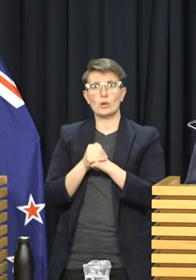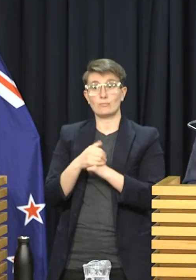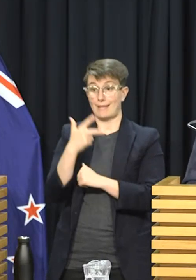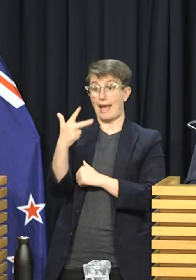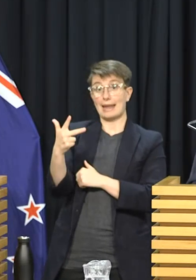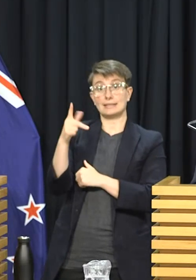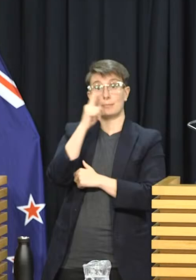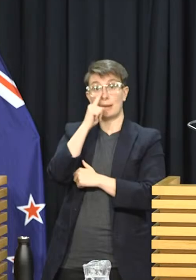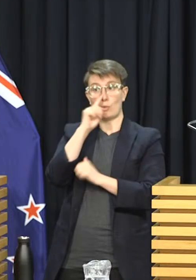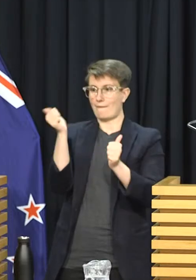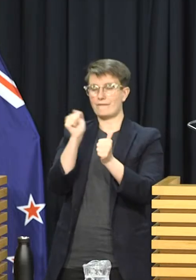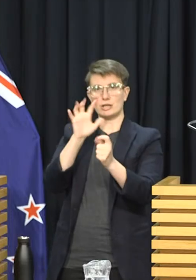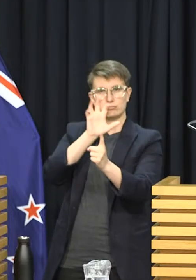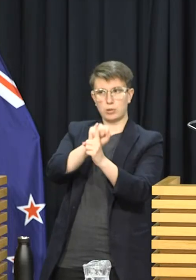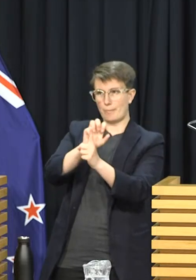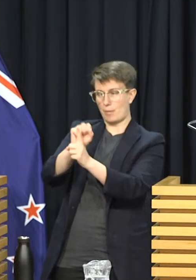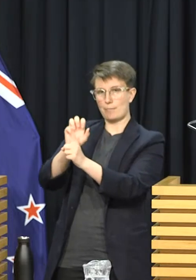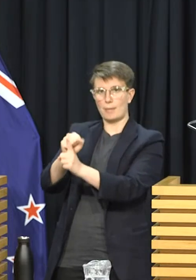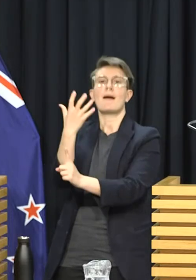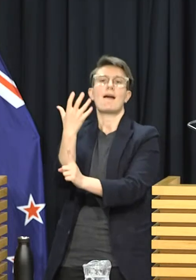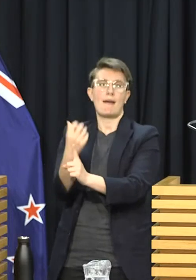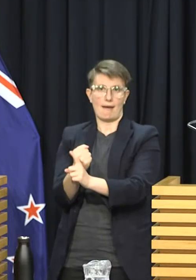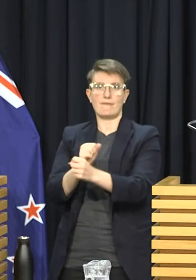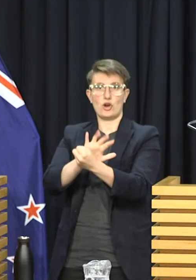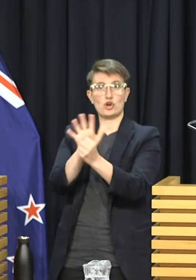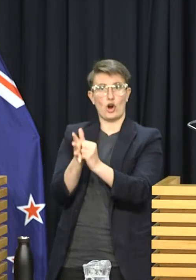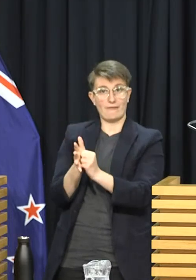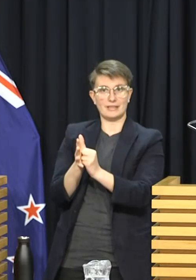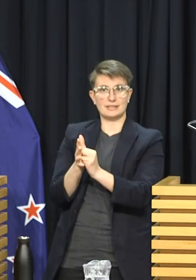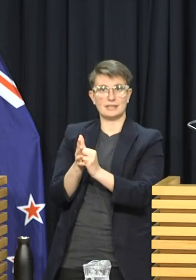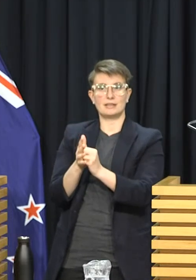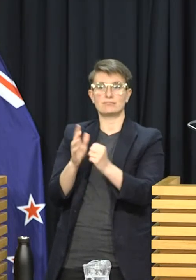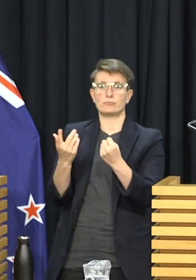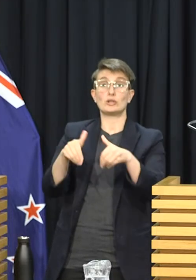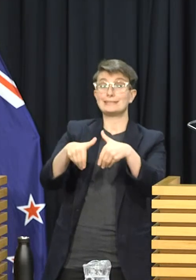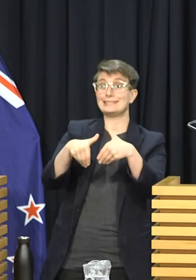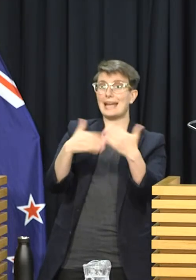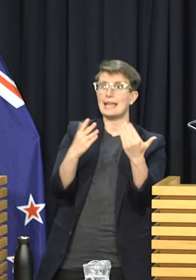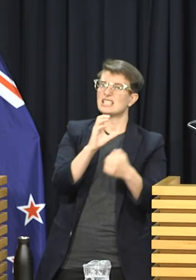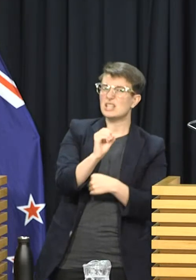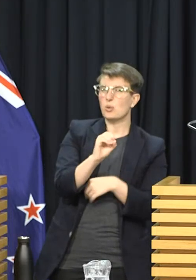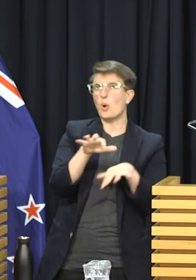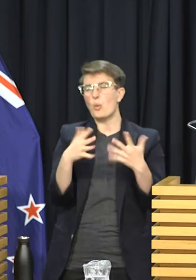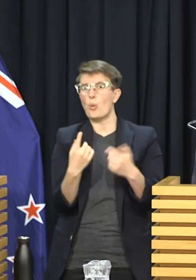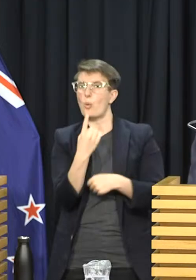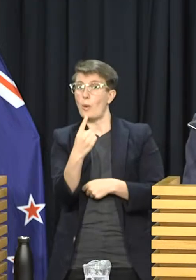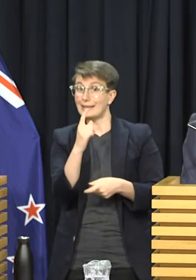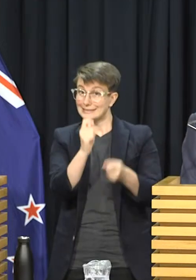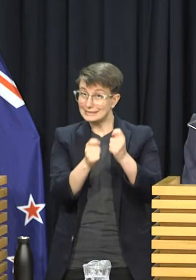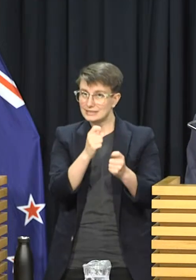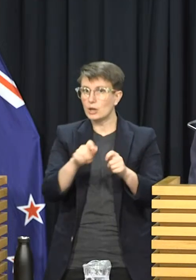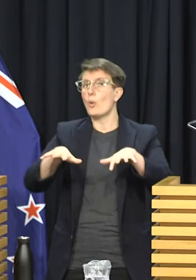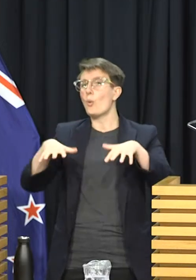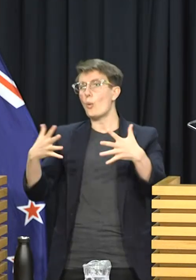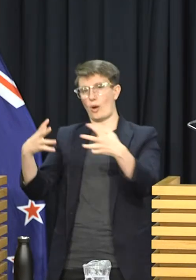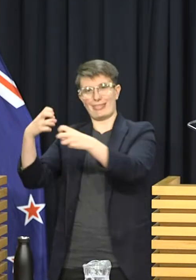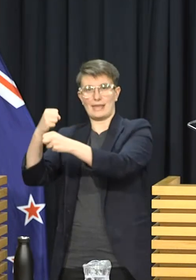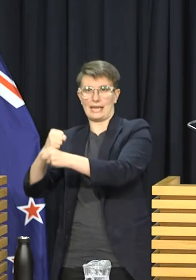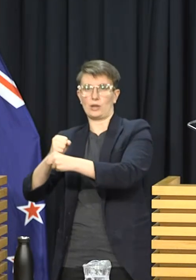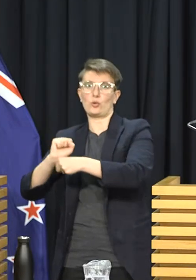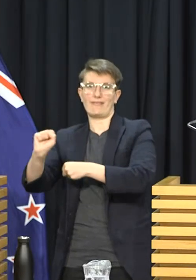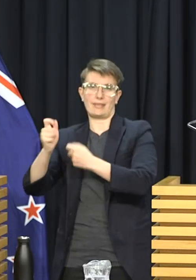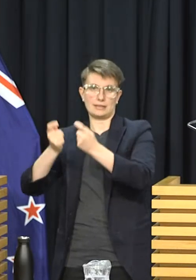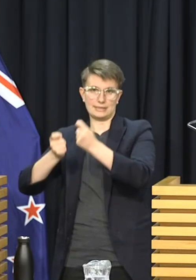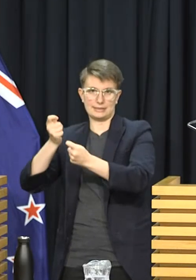0 or 1 of their stay, which shows the value of our day 01 testing, and of